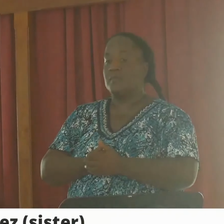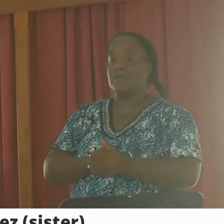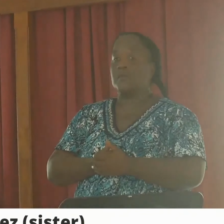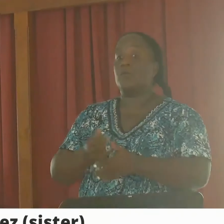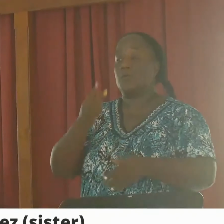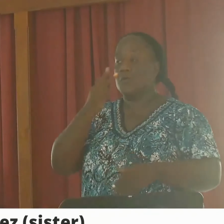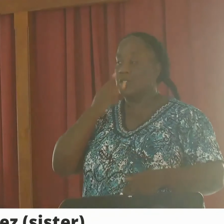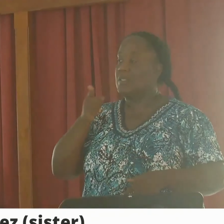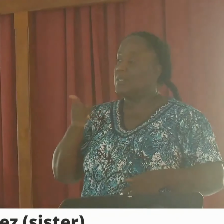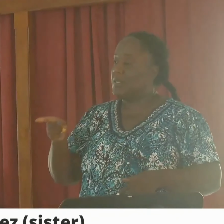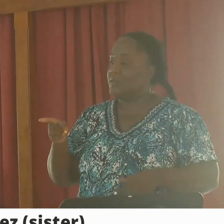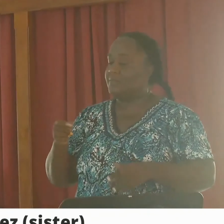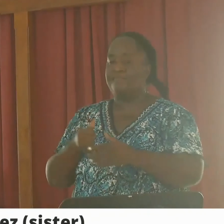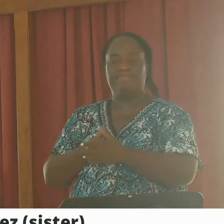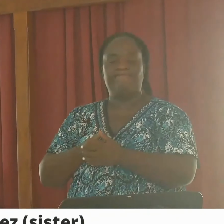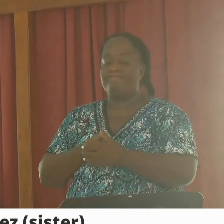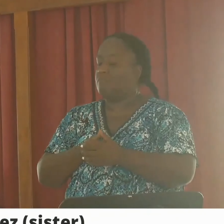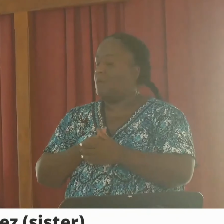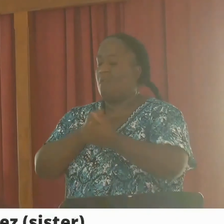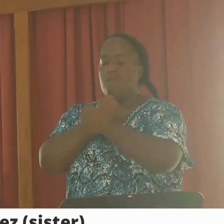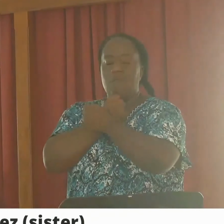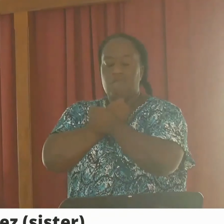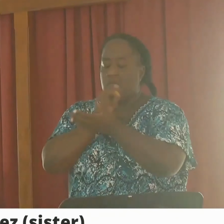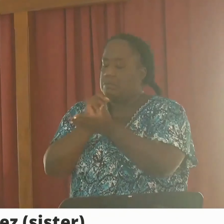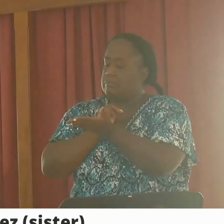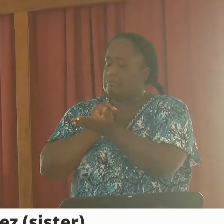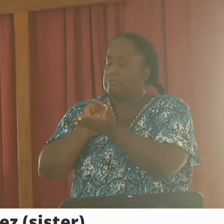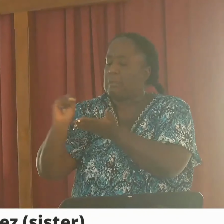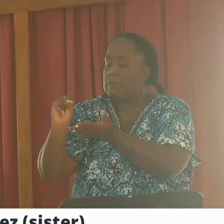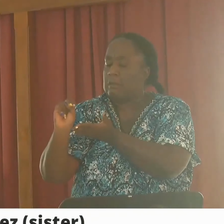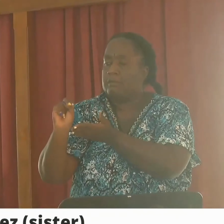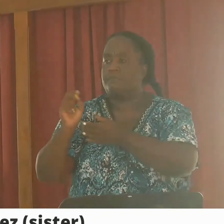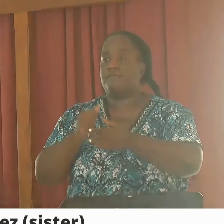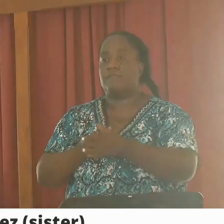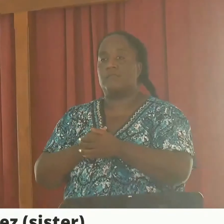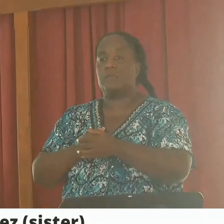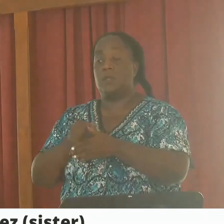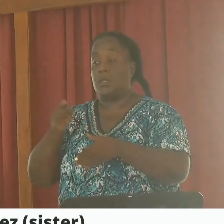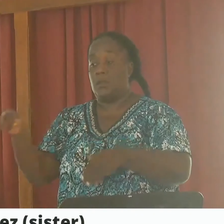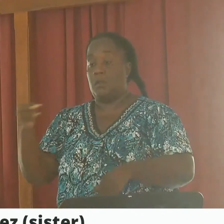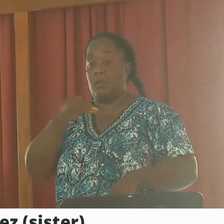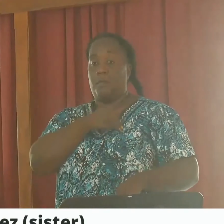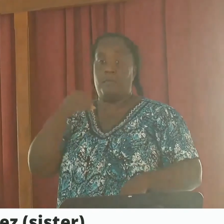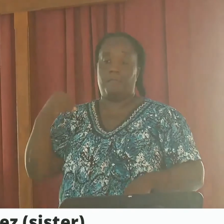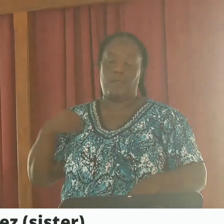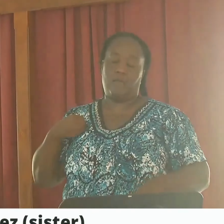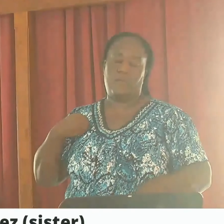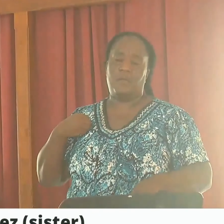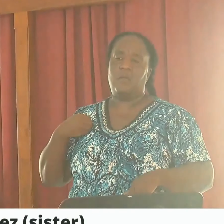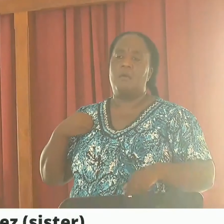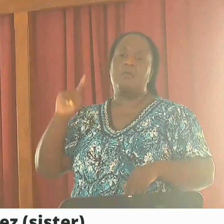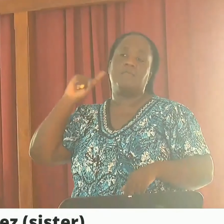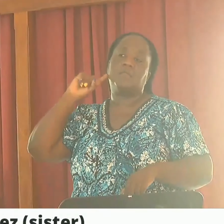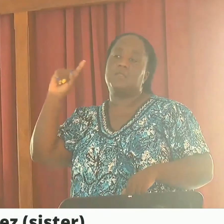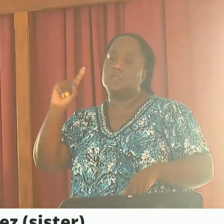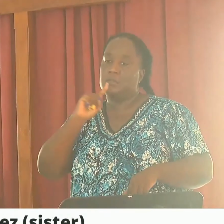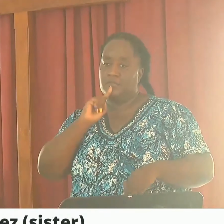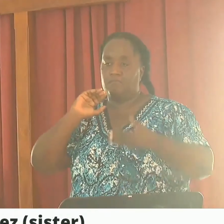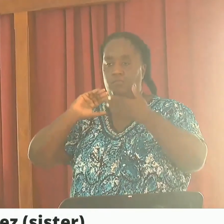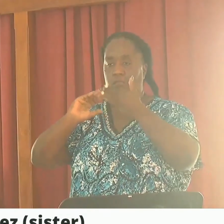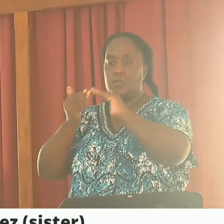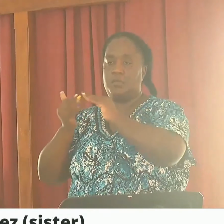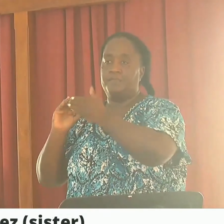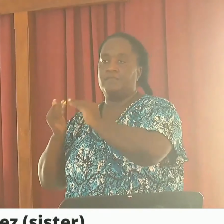us today, that was Christopher. Christopher was a member of the hearing and speech impaired